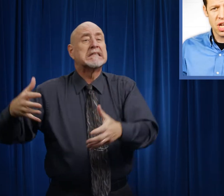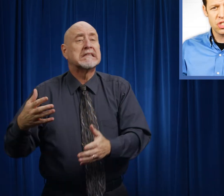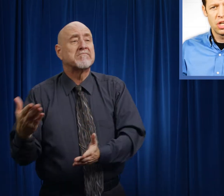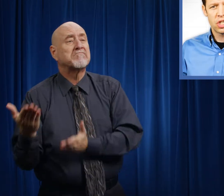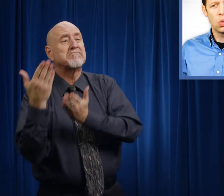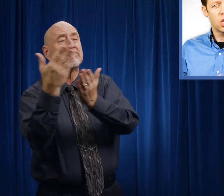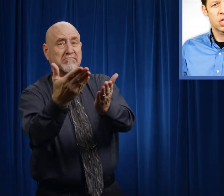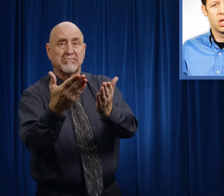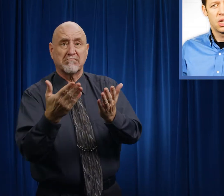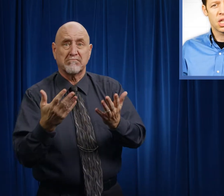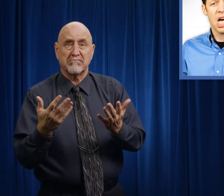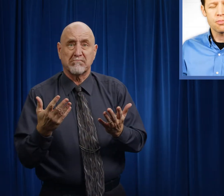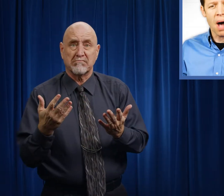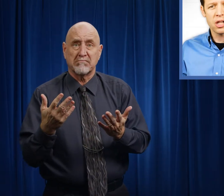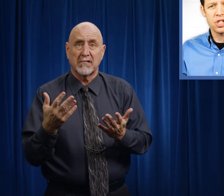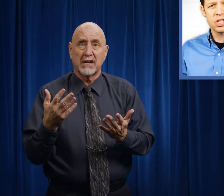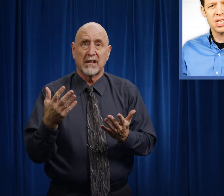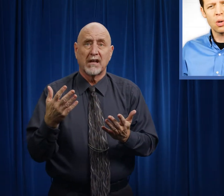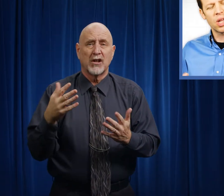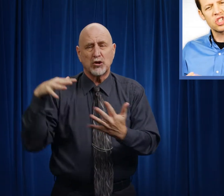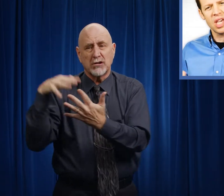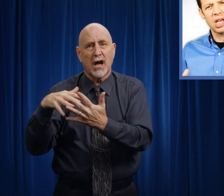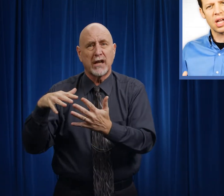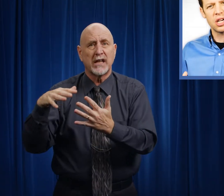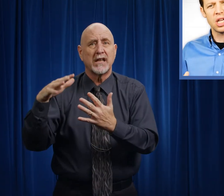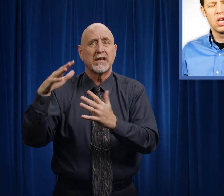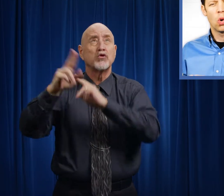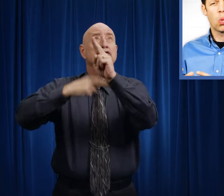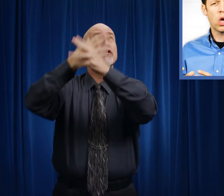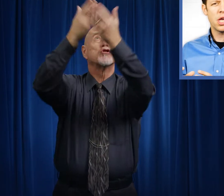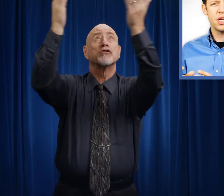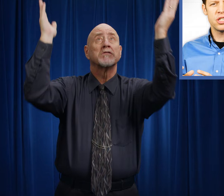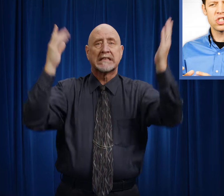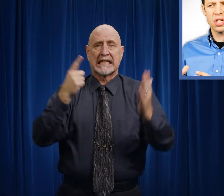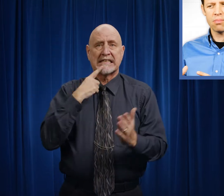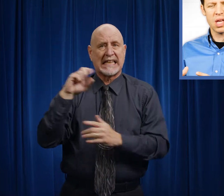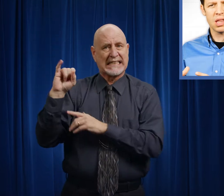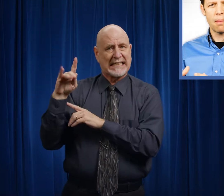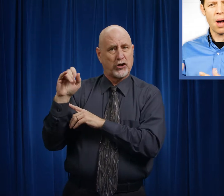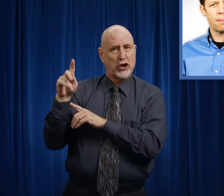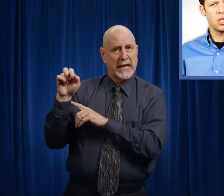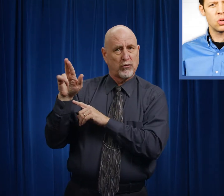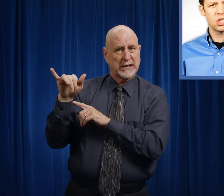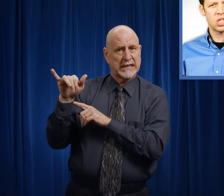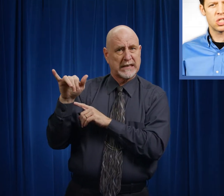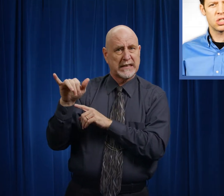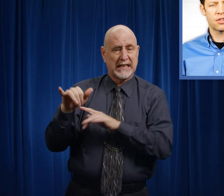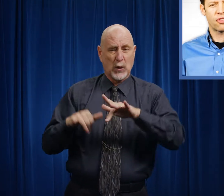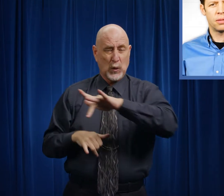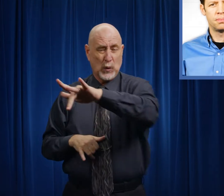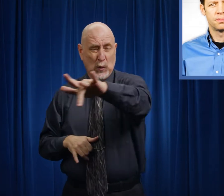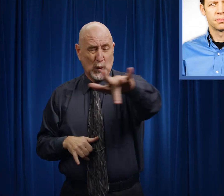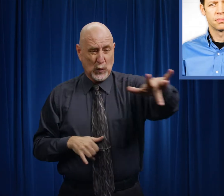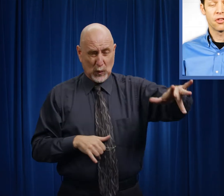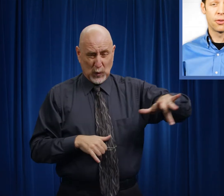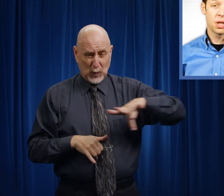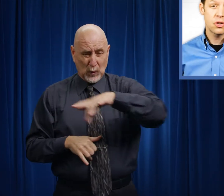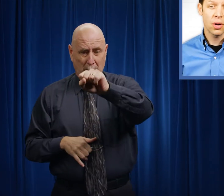that suggests to us, the cosmologists, they say, well, a singularity was something that popped into existence